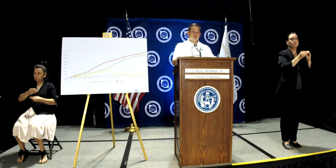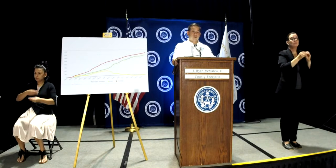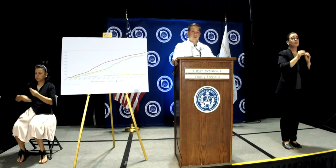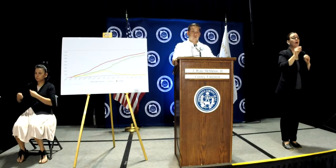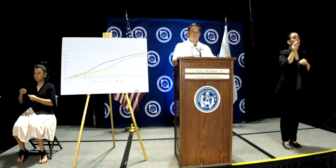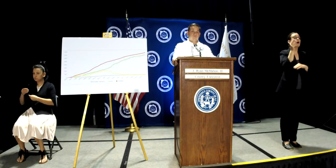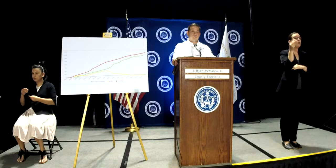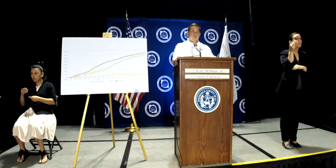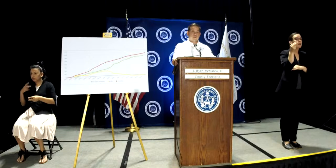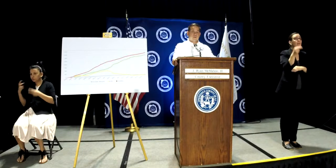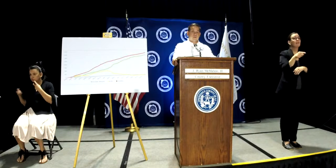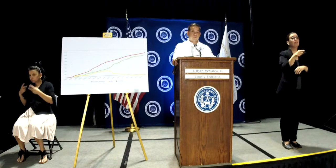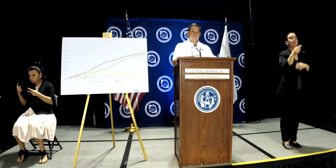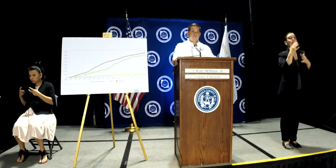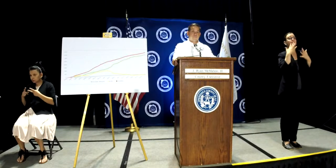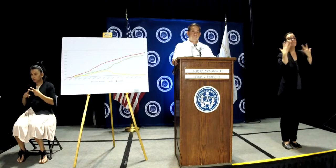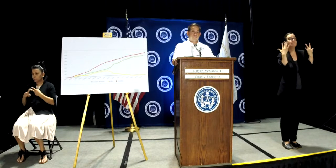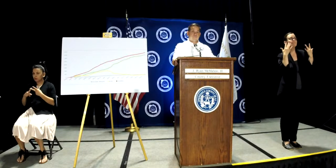Anything else?